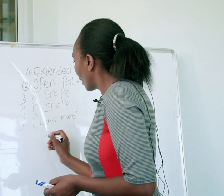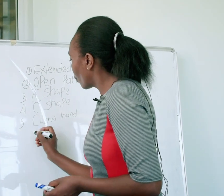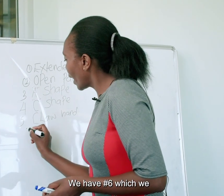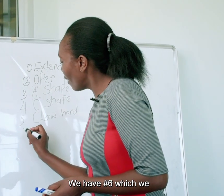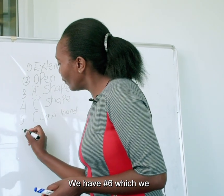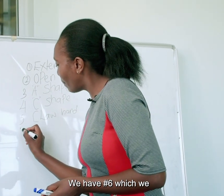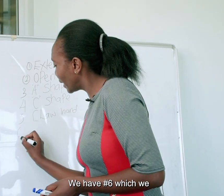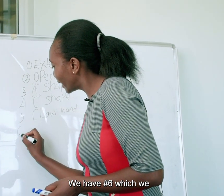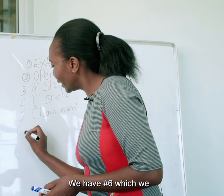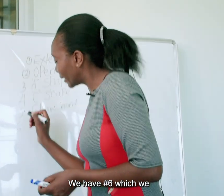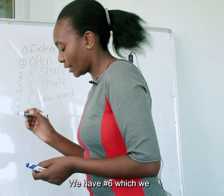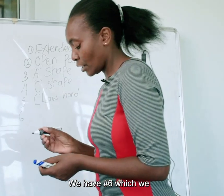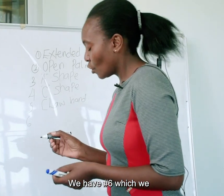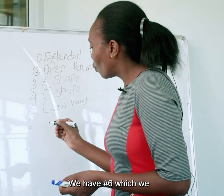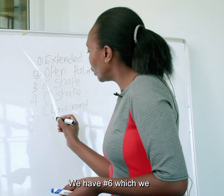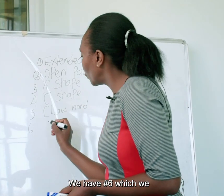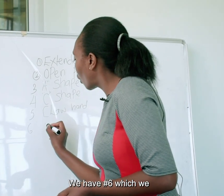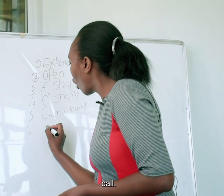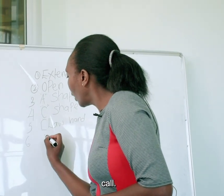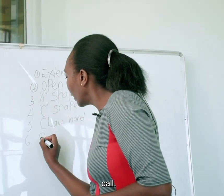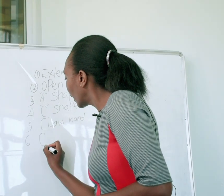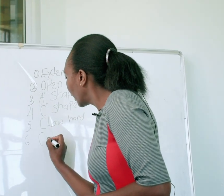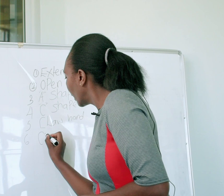We have number six, which we call